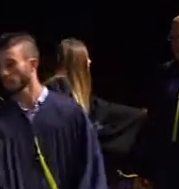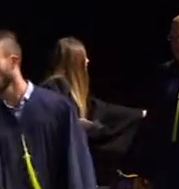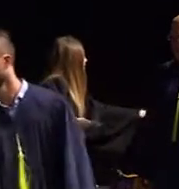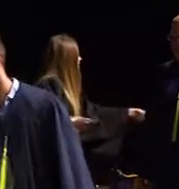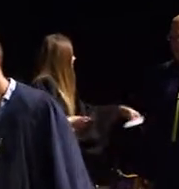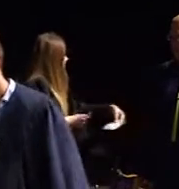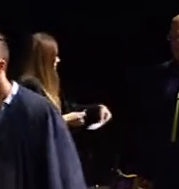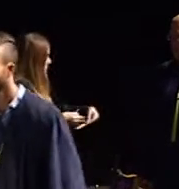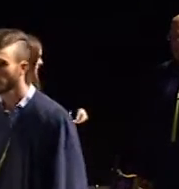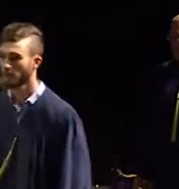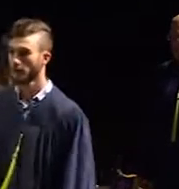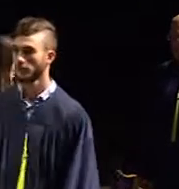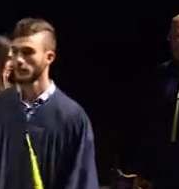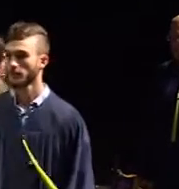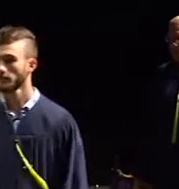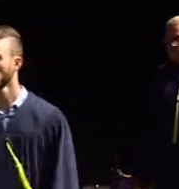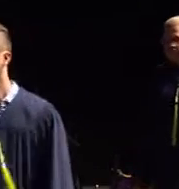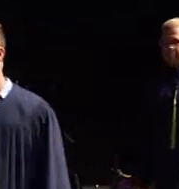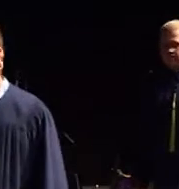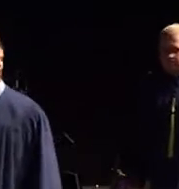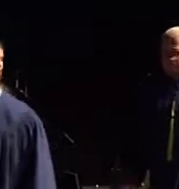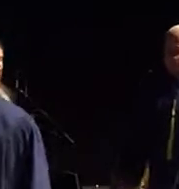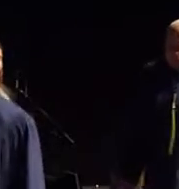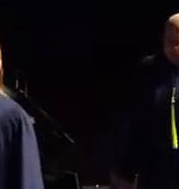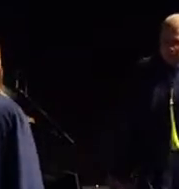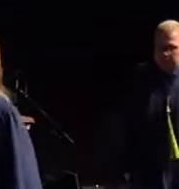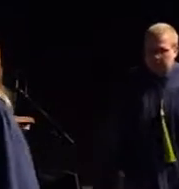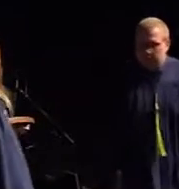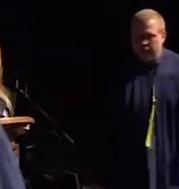Christopher Ronald B. Harris.